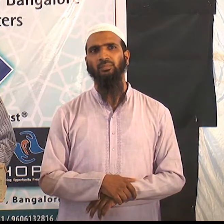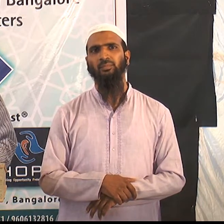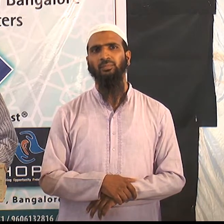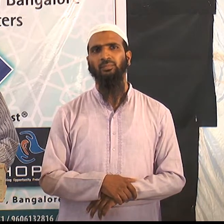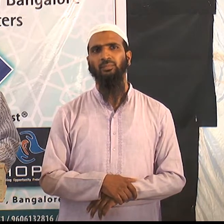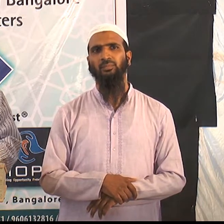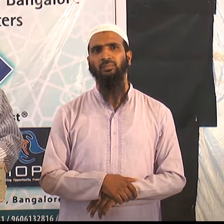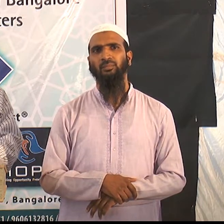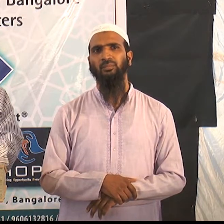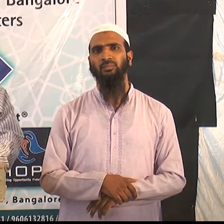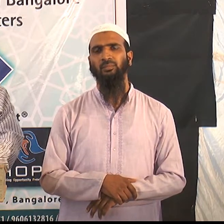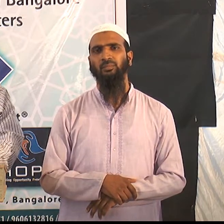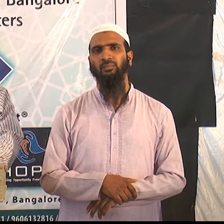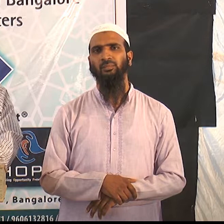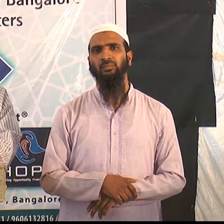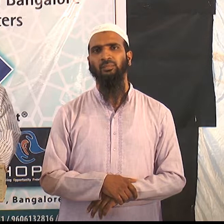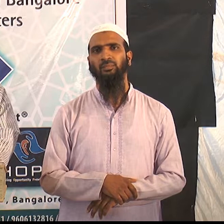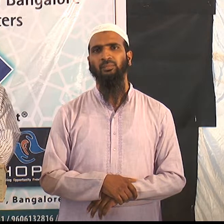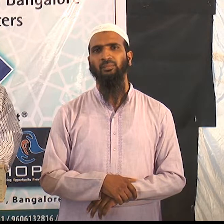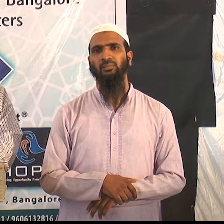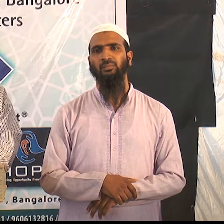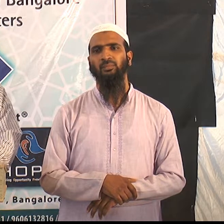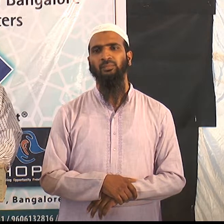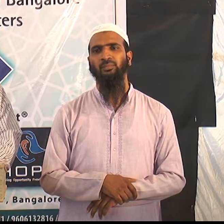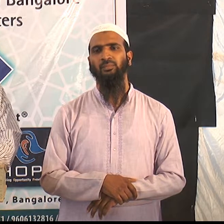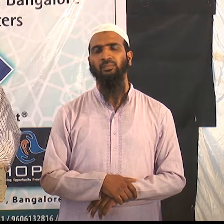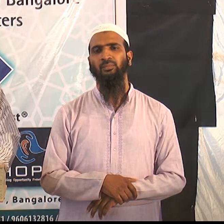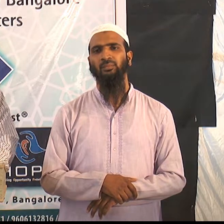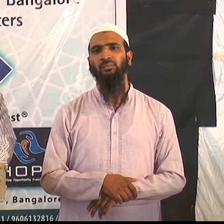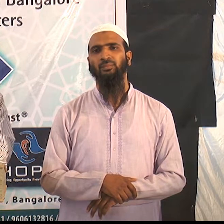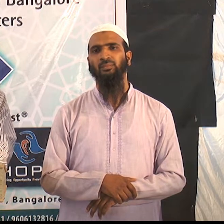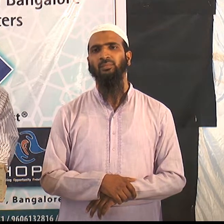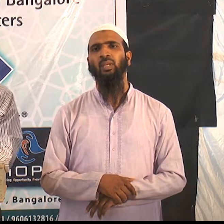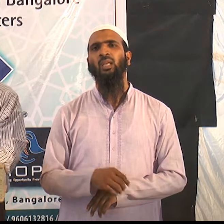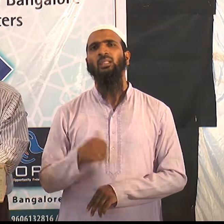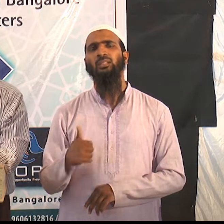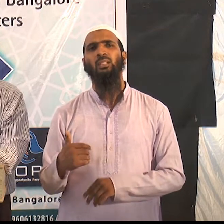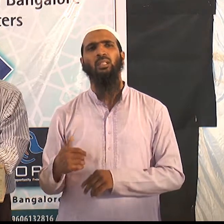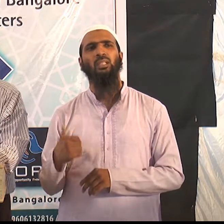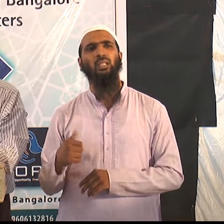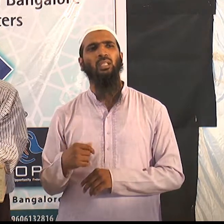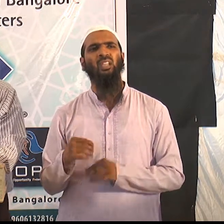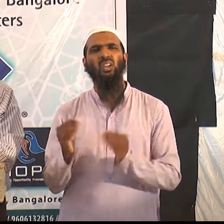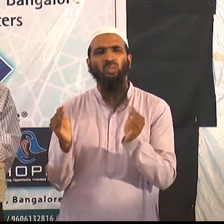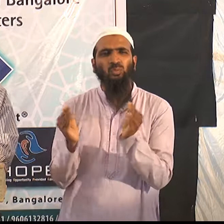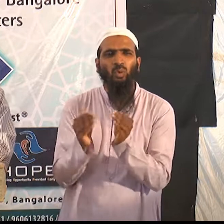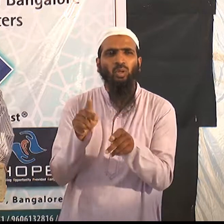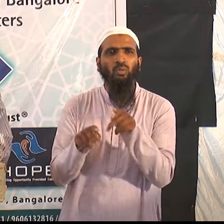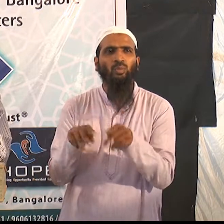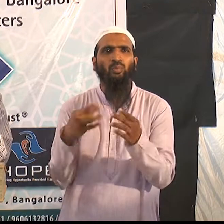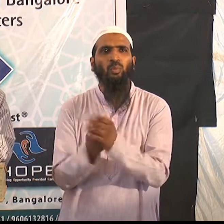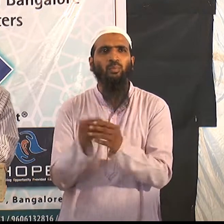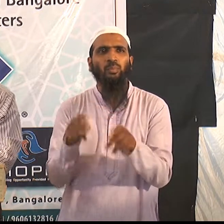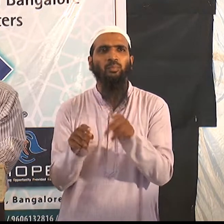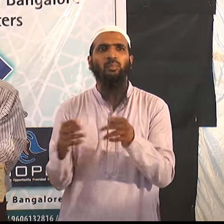I represent the Parsi community. We are a very, very small community. But from the community and